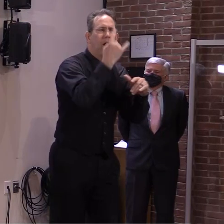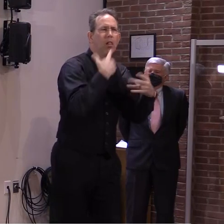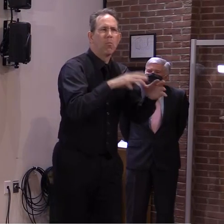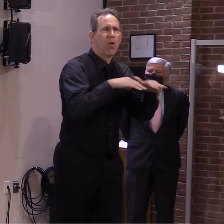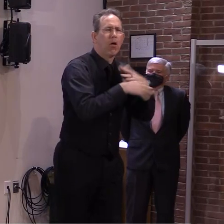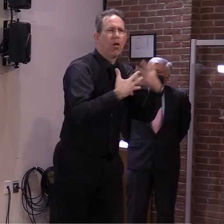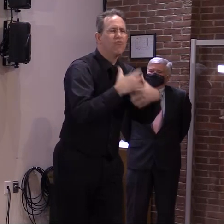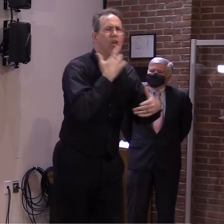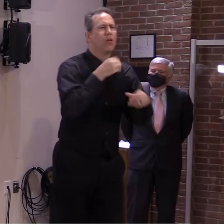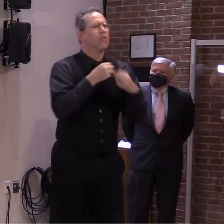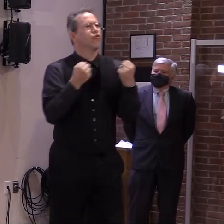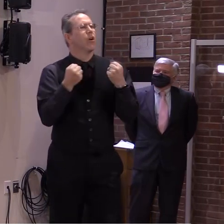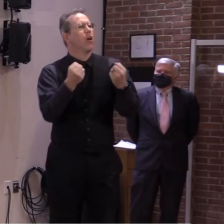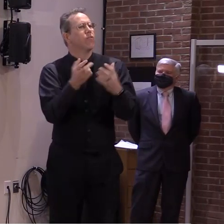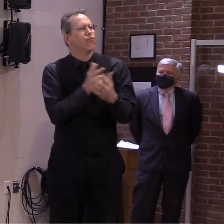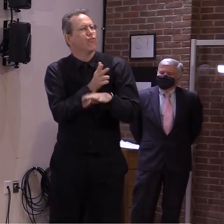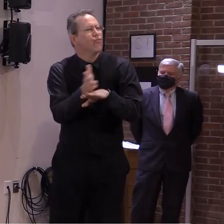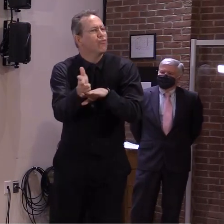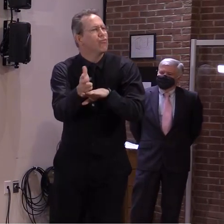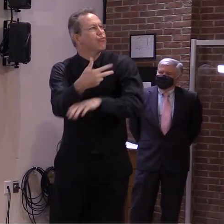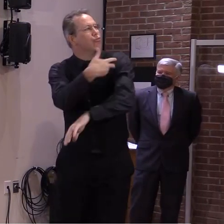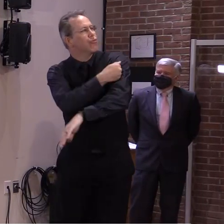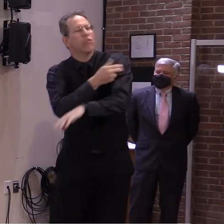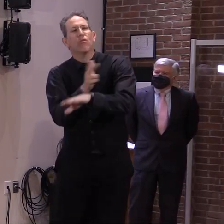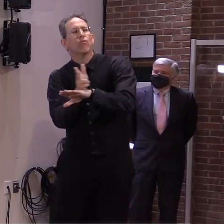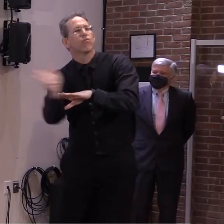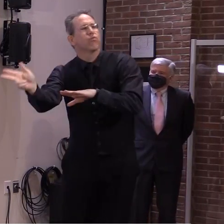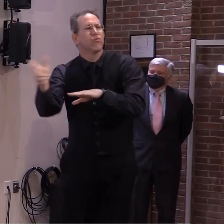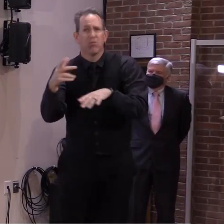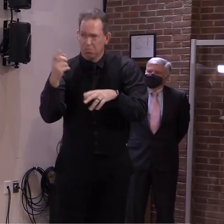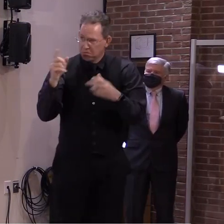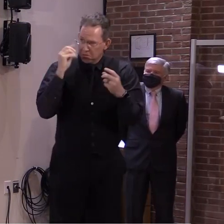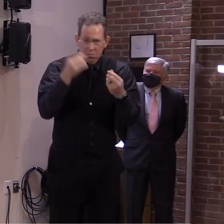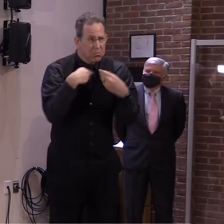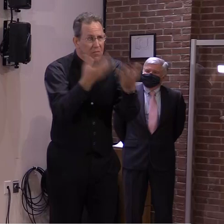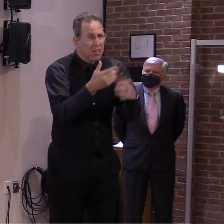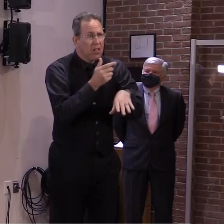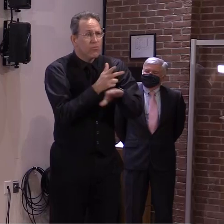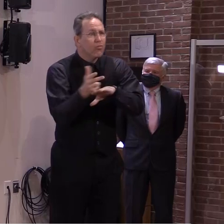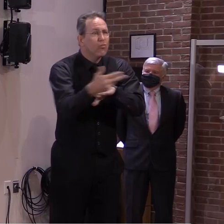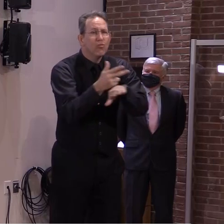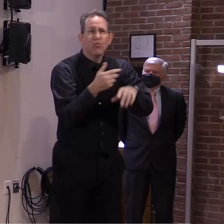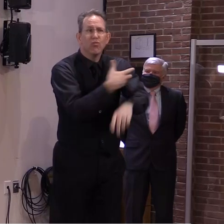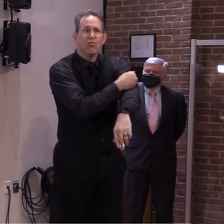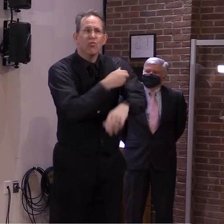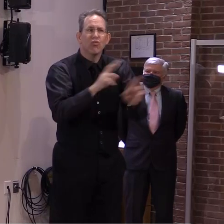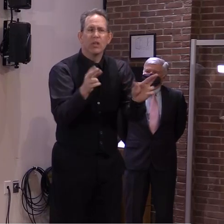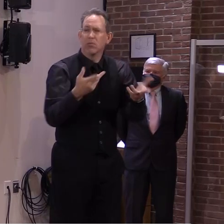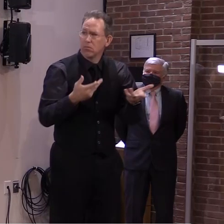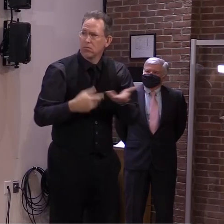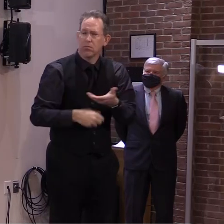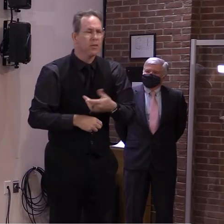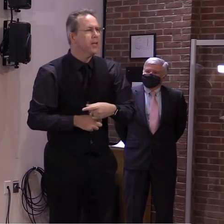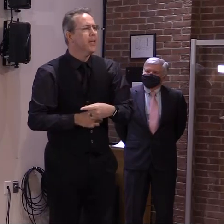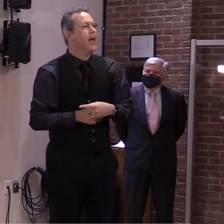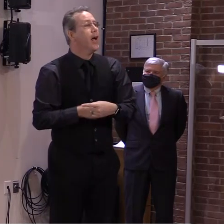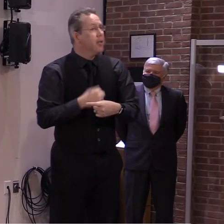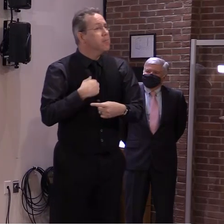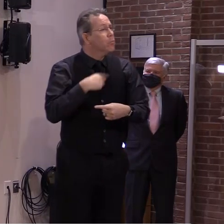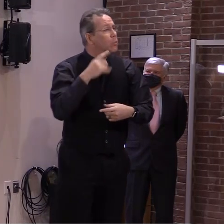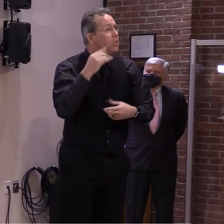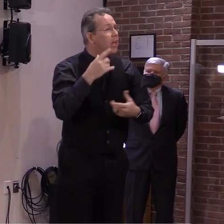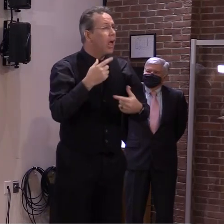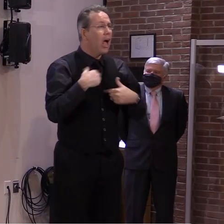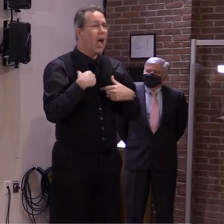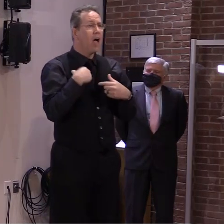that. At this point in time, we haven't needed them because we're keeping up, so to speak, but we'll be looking at different approaches